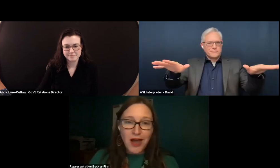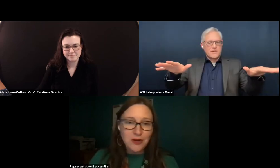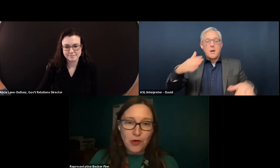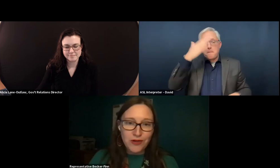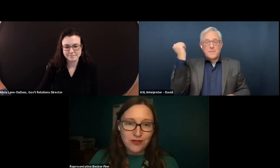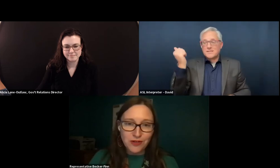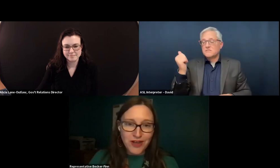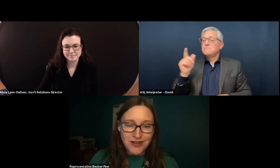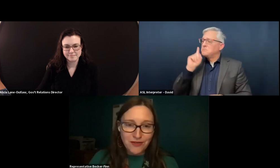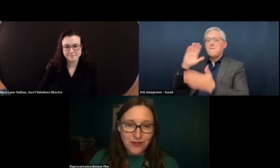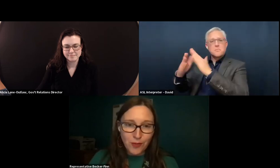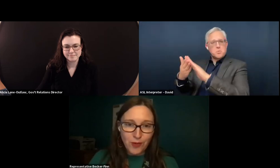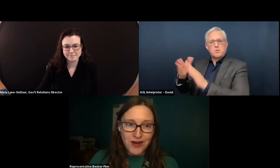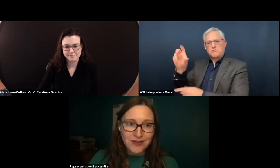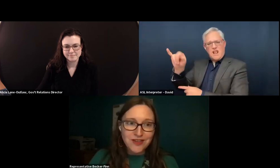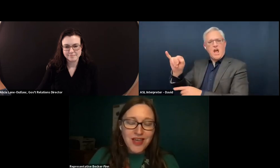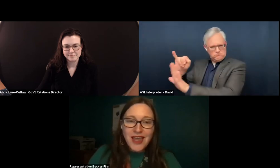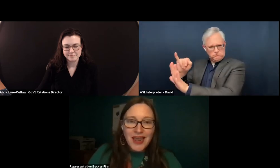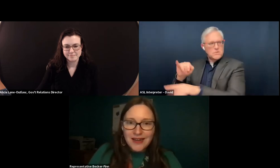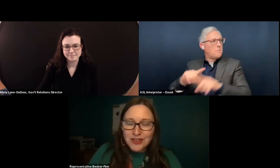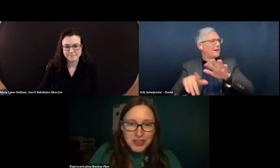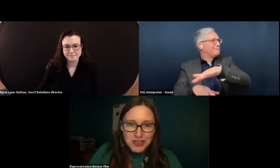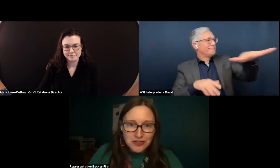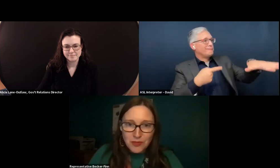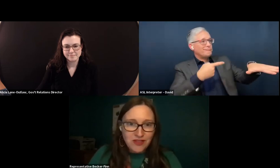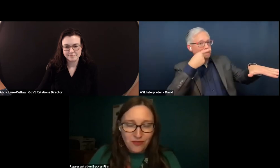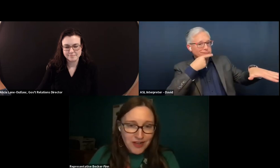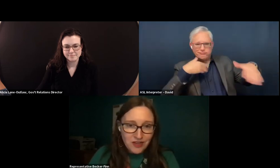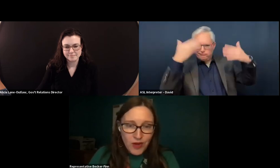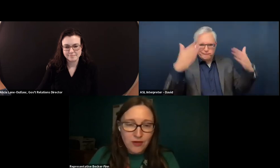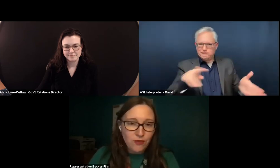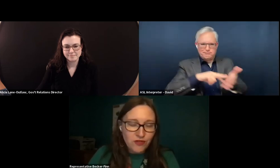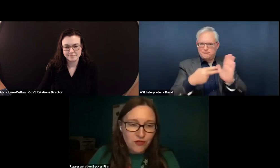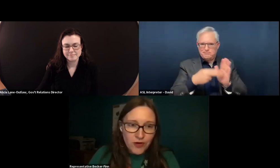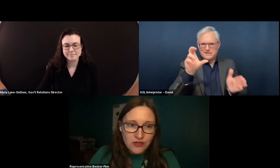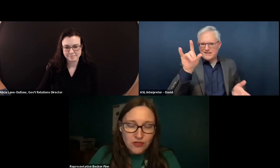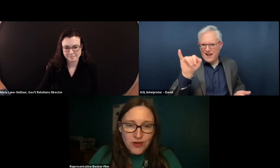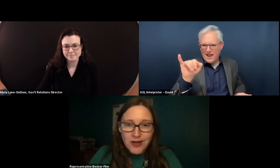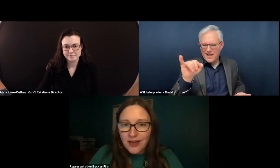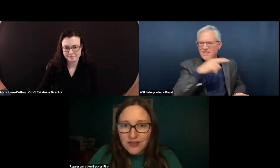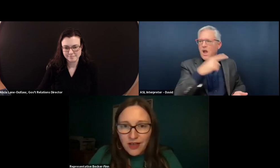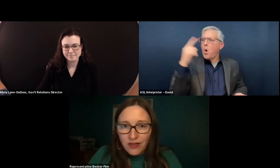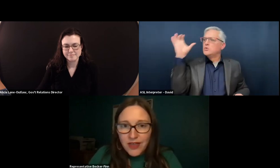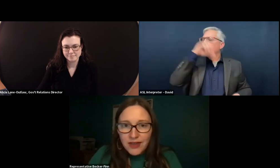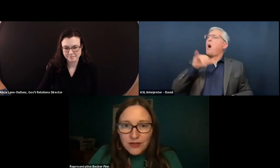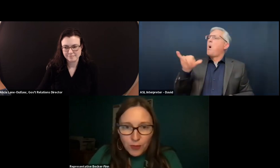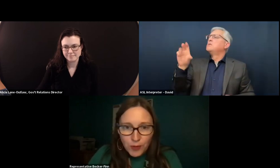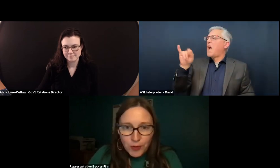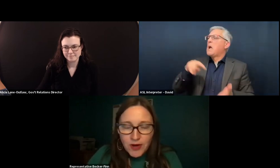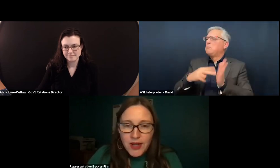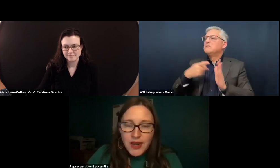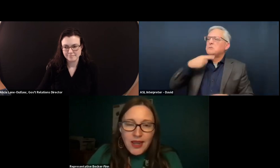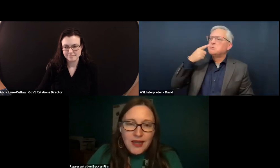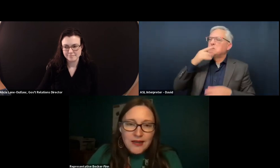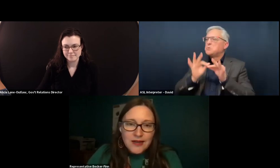do not know what a certified deaf interpreter is and just assume it's a fancy way of referring to an ASL